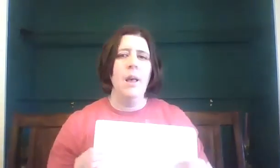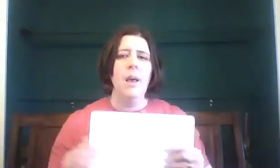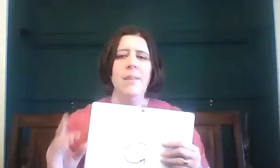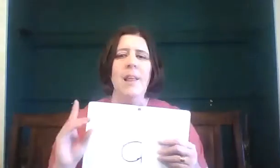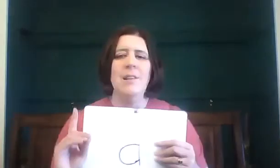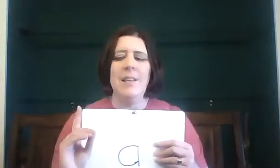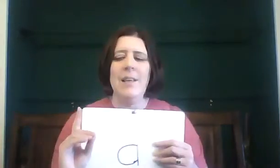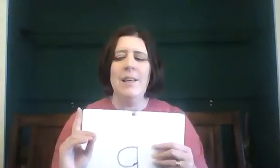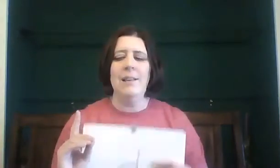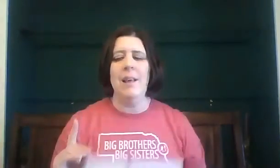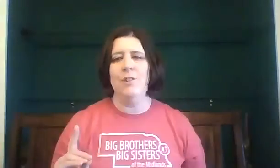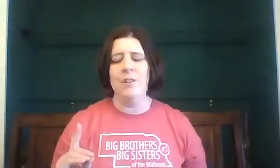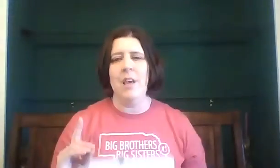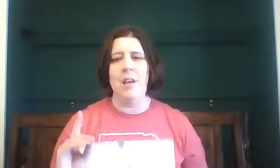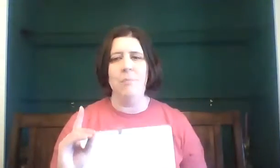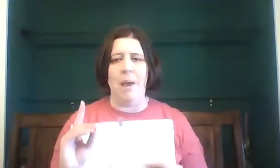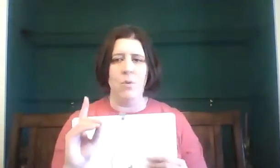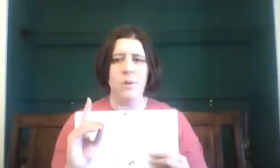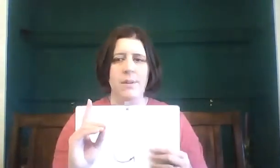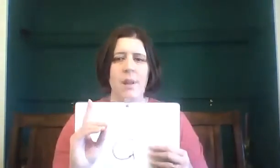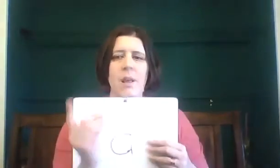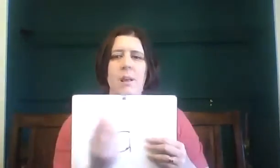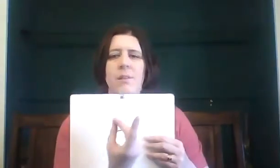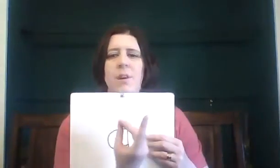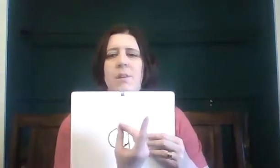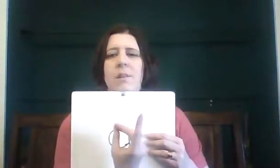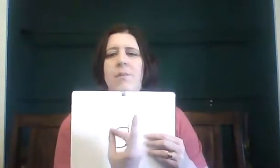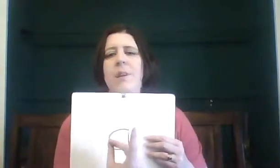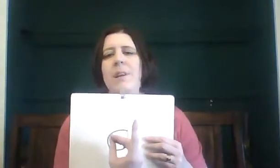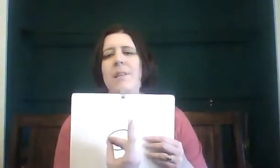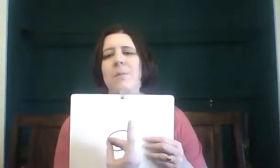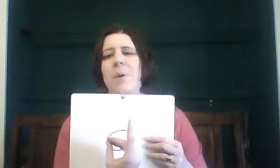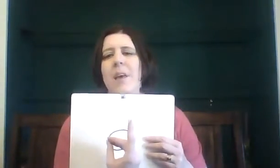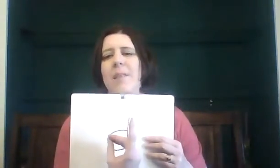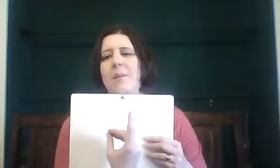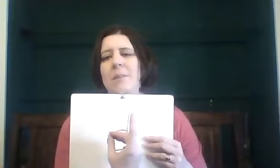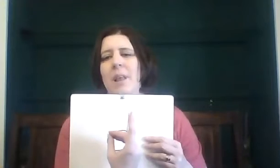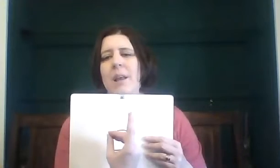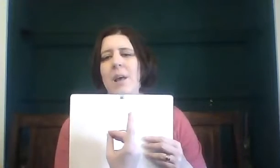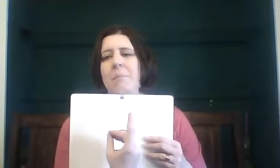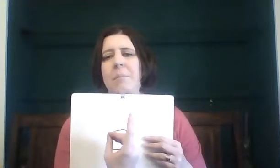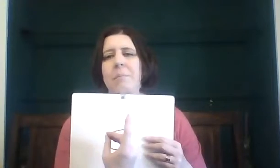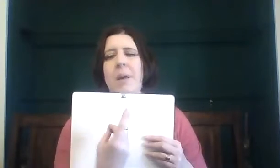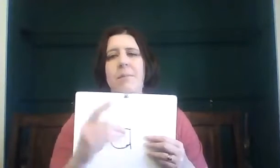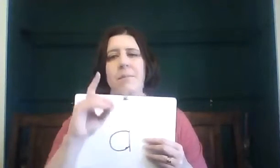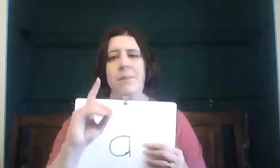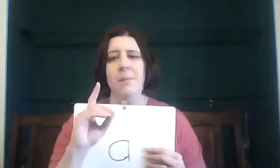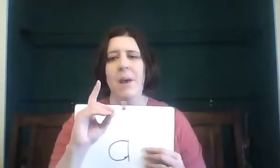The letter D is actually kind of backwards. So if we did it this way, then it would line up. But